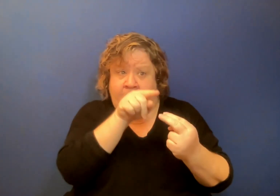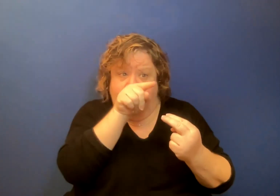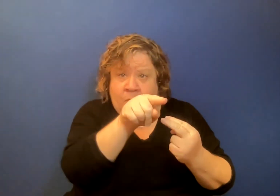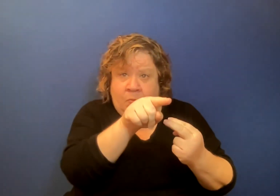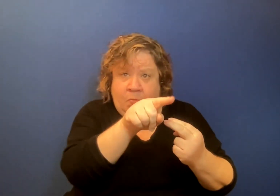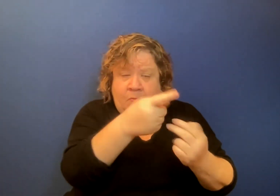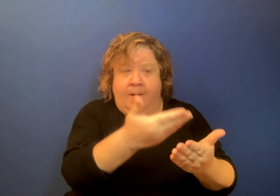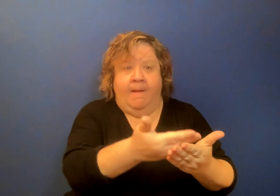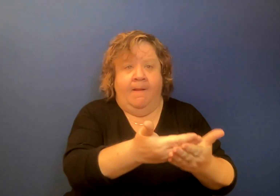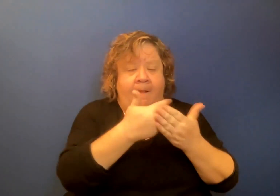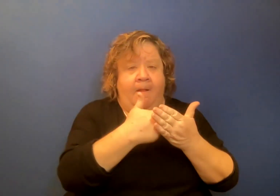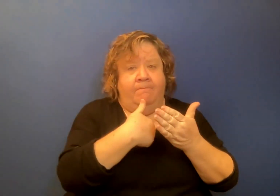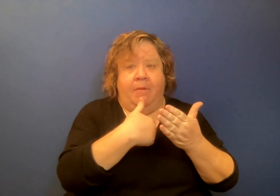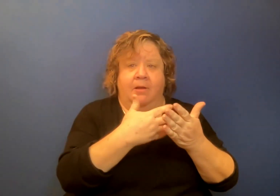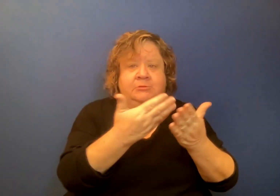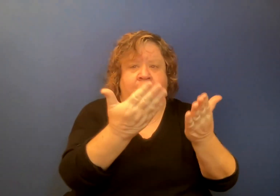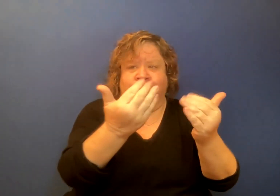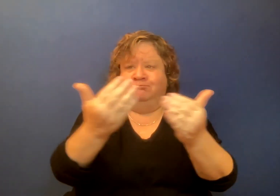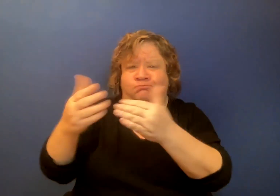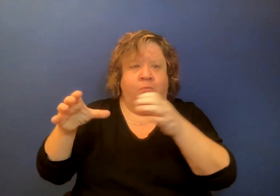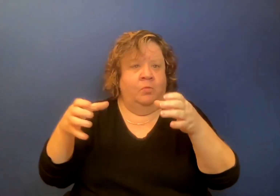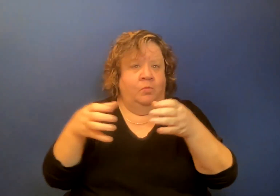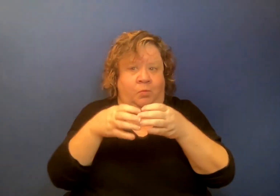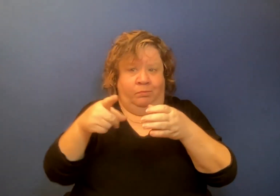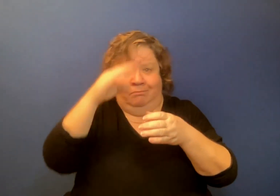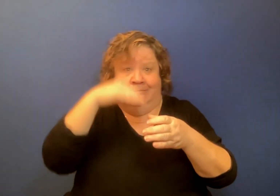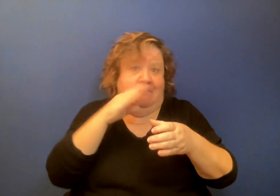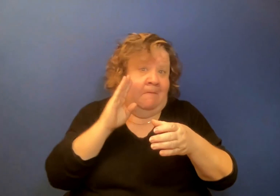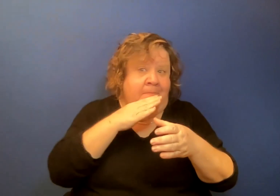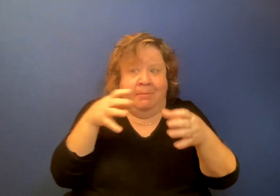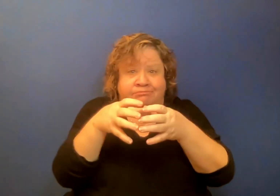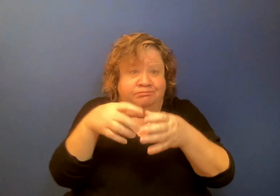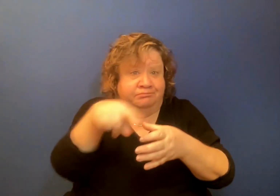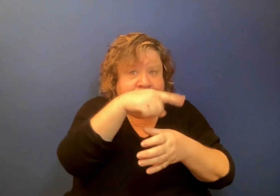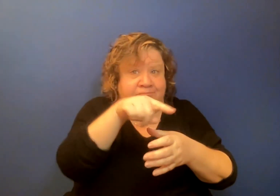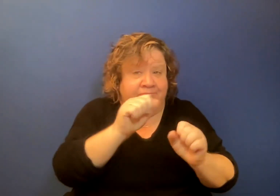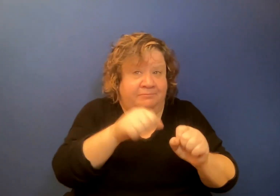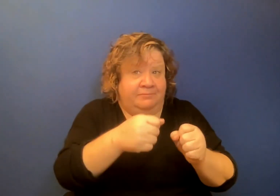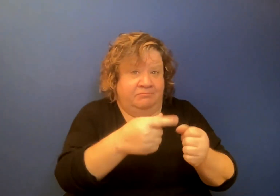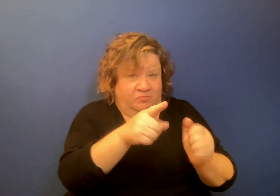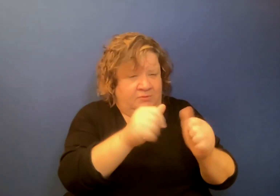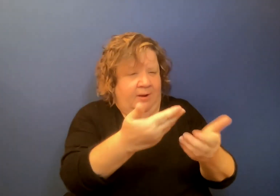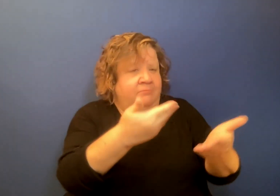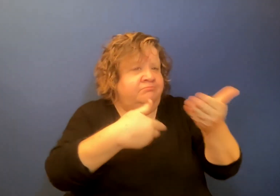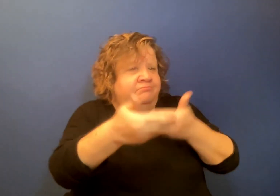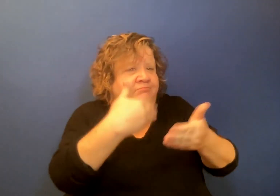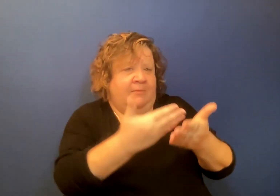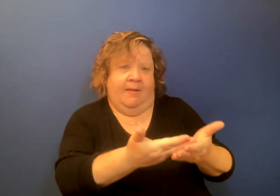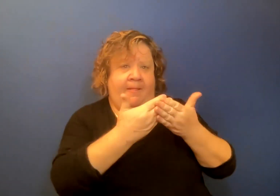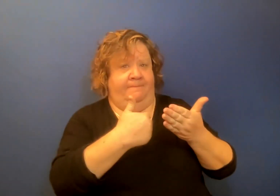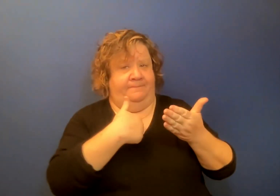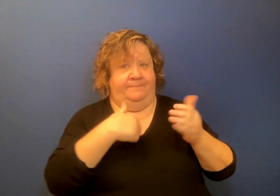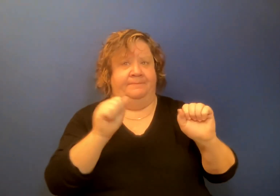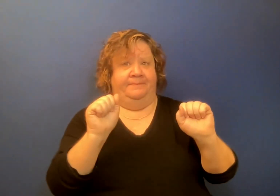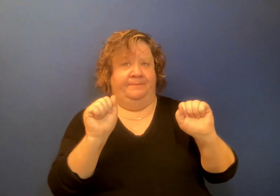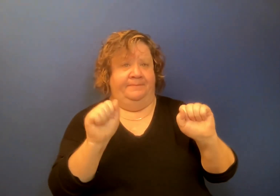I think that will also be useful for us moving forward to include some of that in the